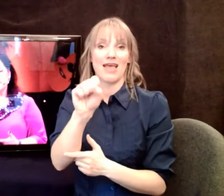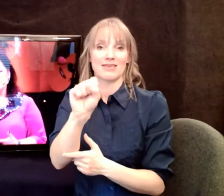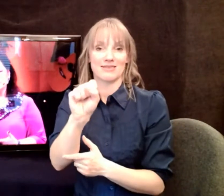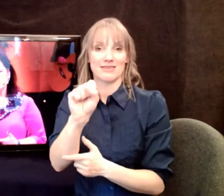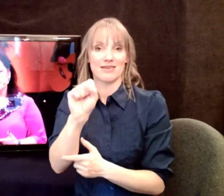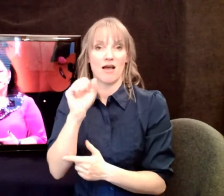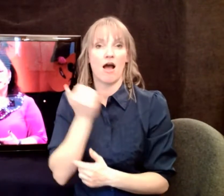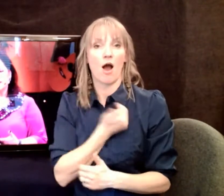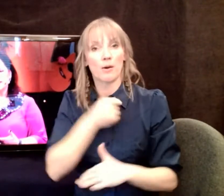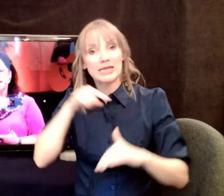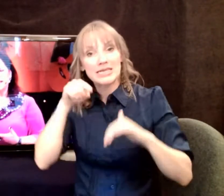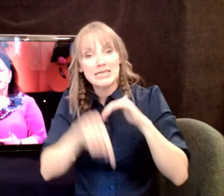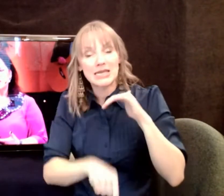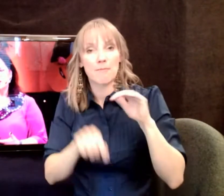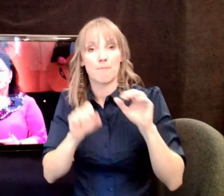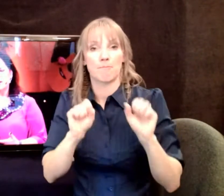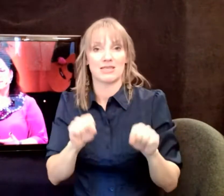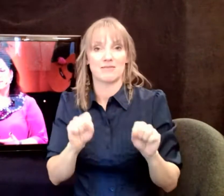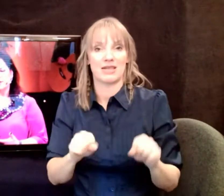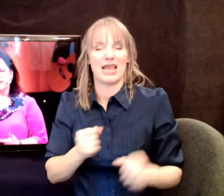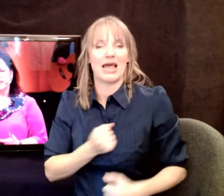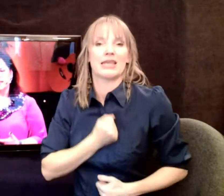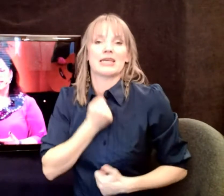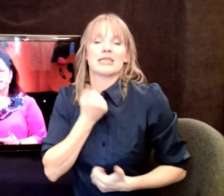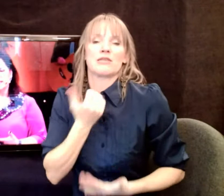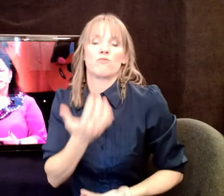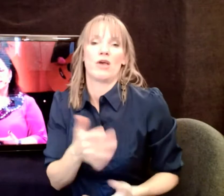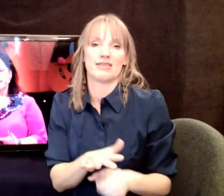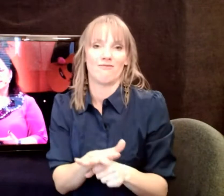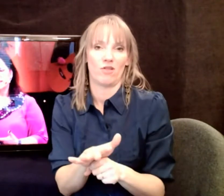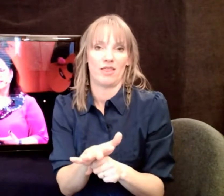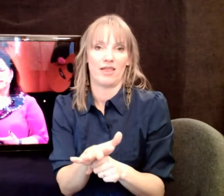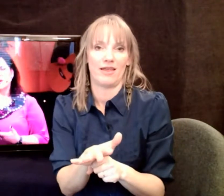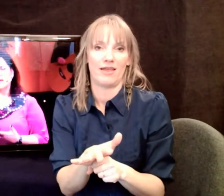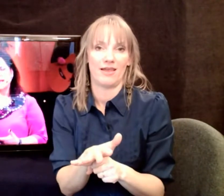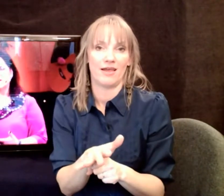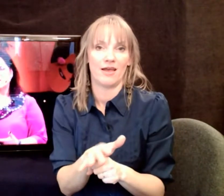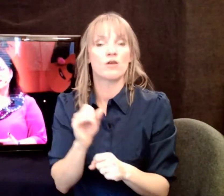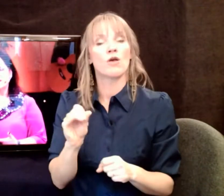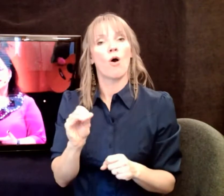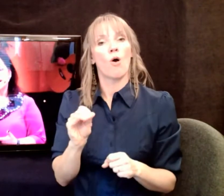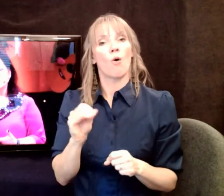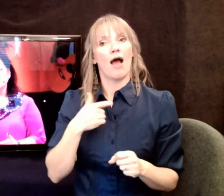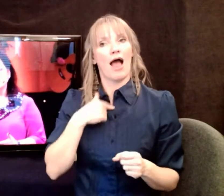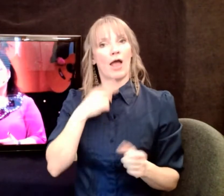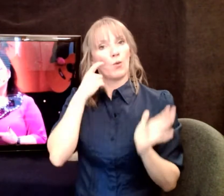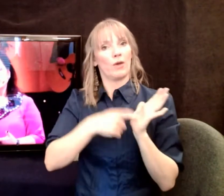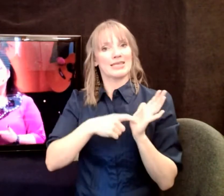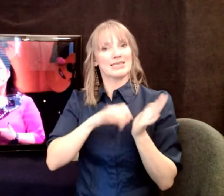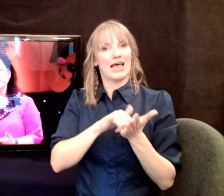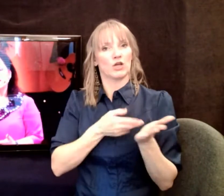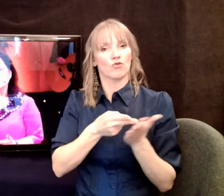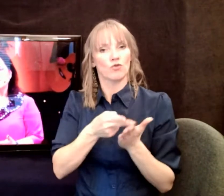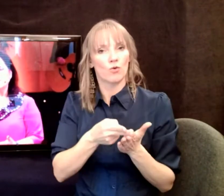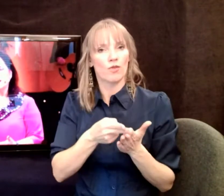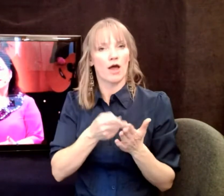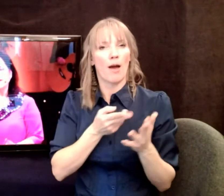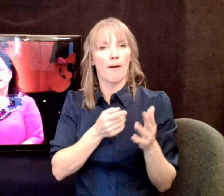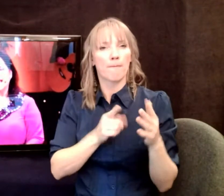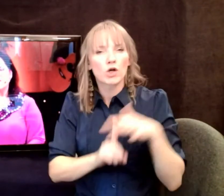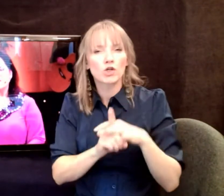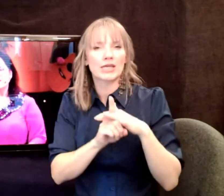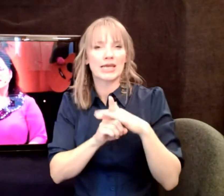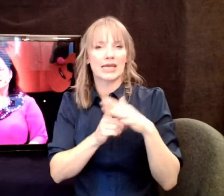greatest possibilities and to express them fully. So I stand as witness to that truth, emerging and expressing through each one of